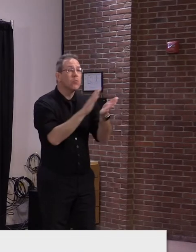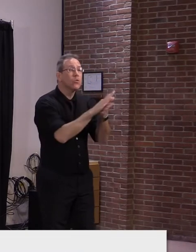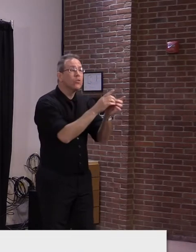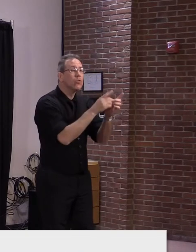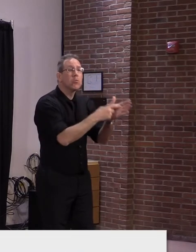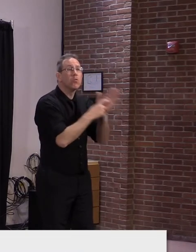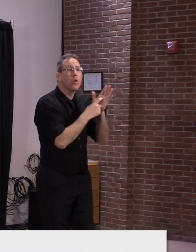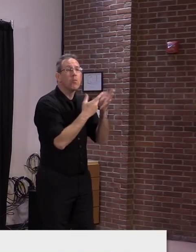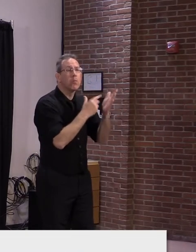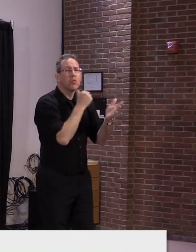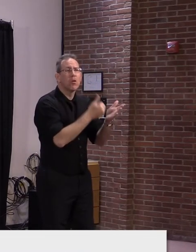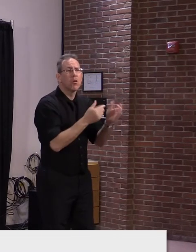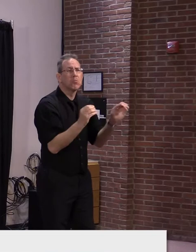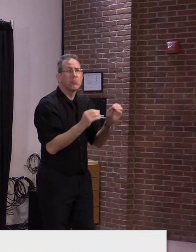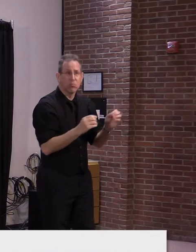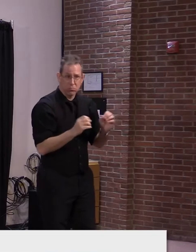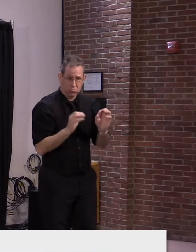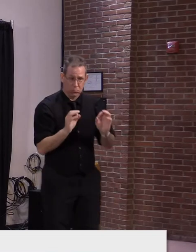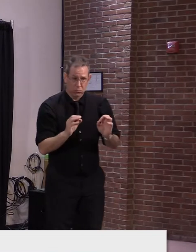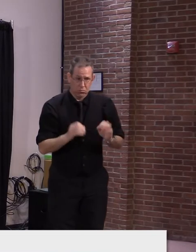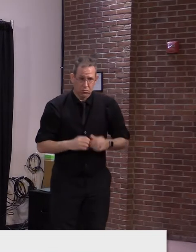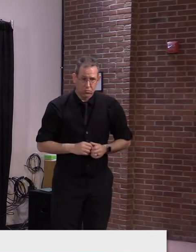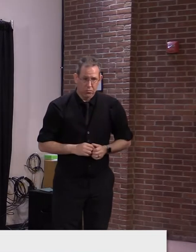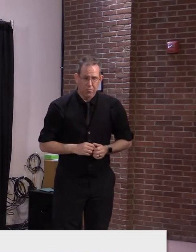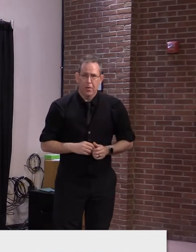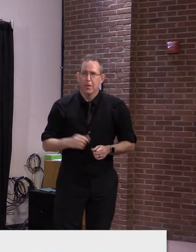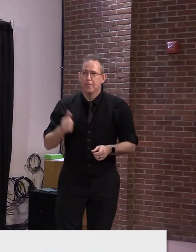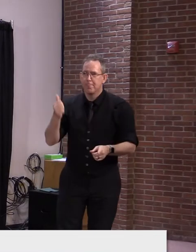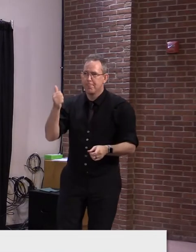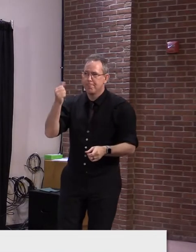Thank you. That's my question.